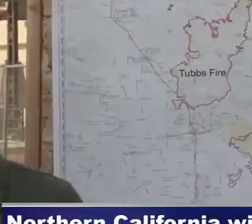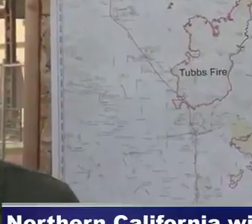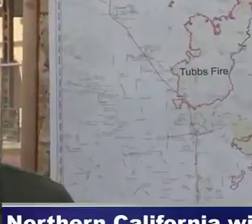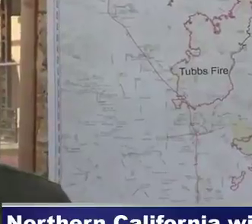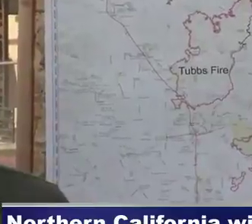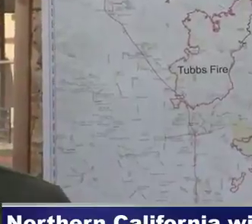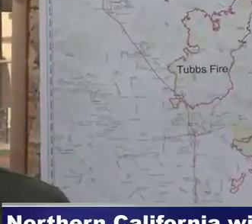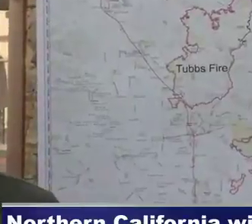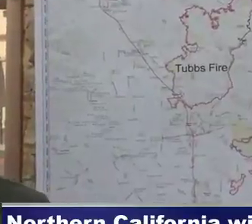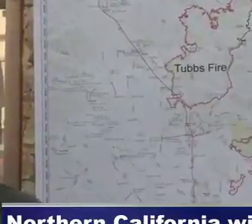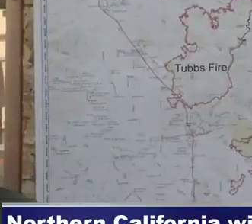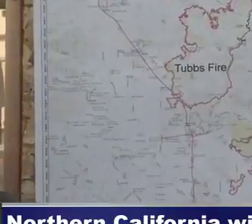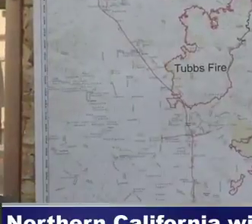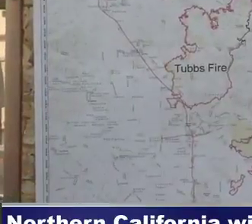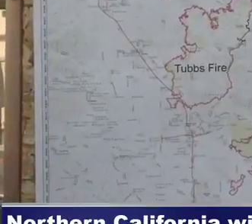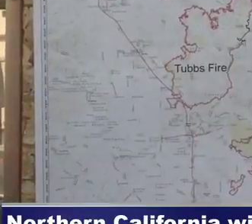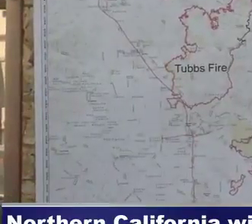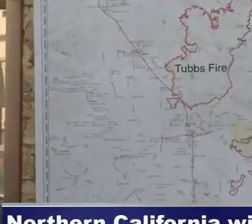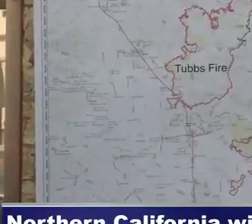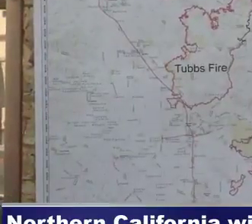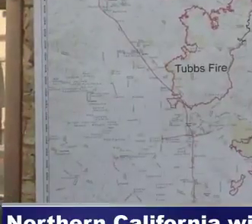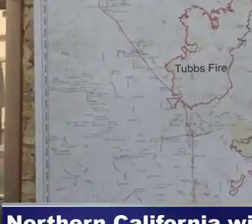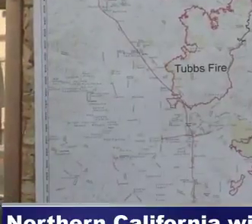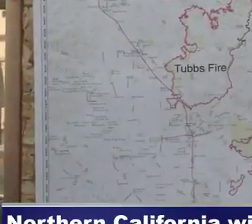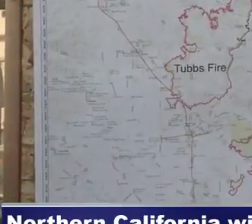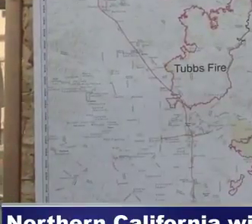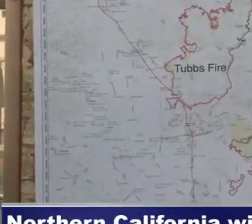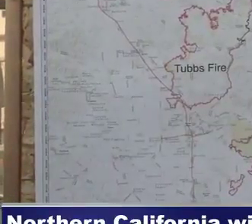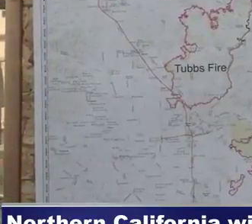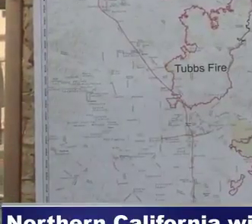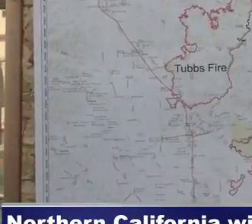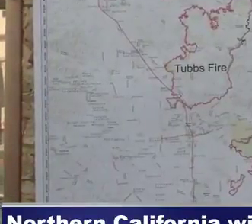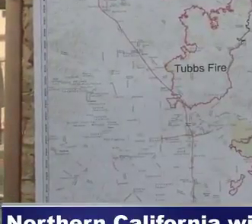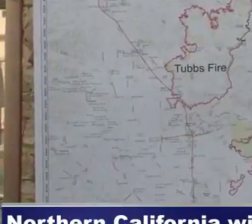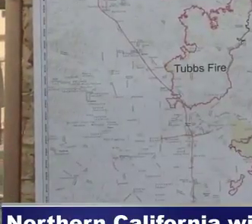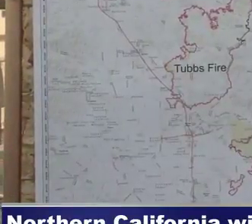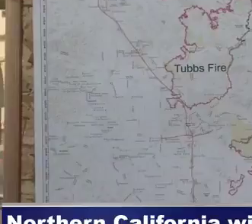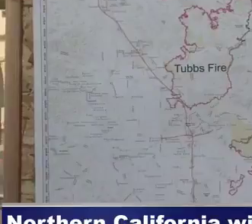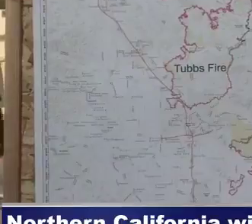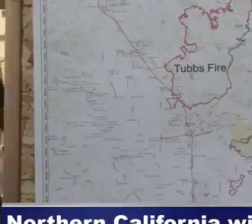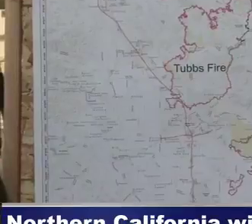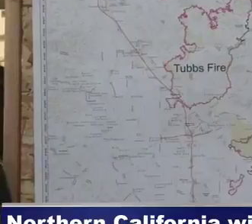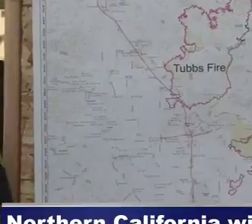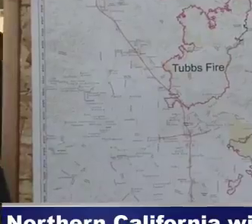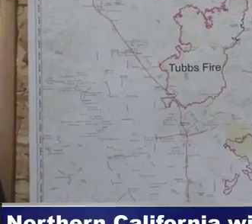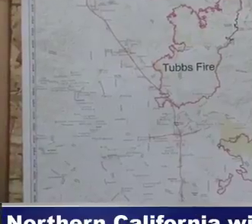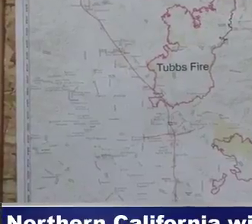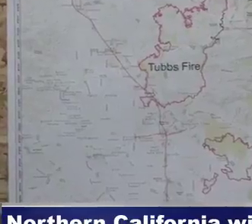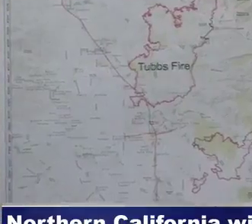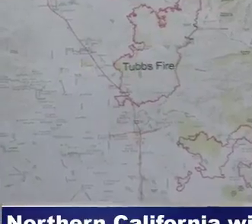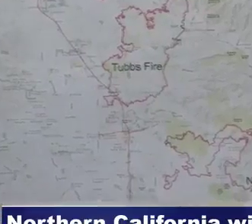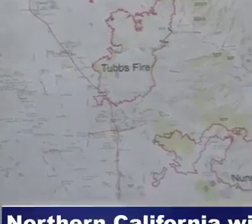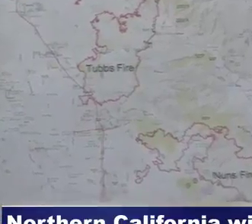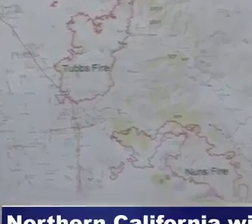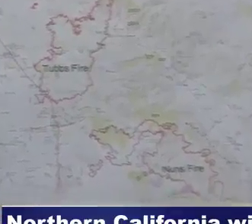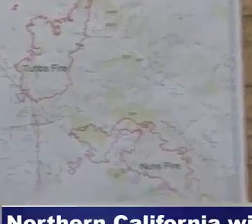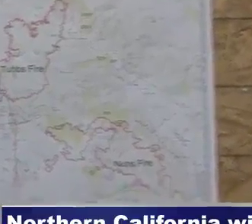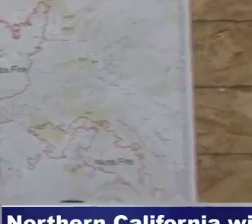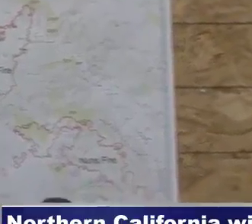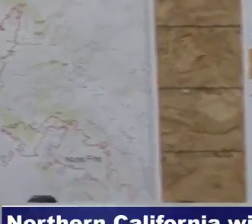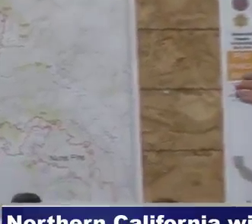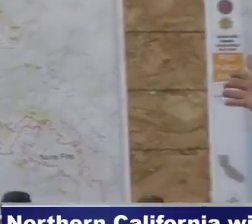in there. We've worked really hard on that south section and the east section with the anticipation of the wind events coming up. So we worked really hard on those